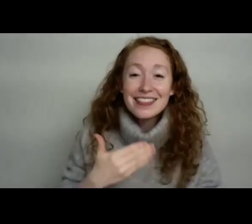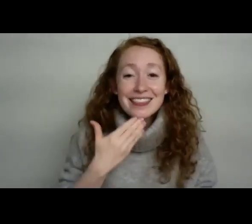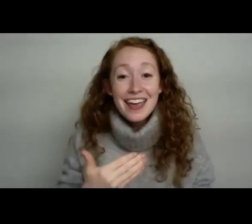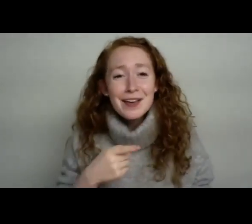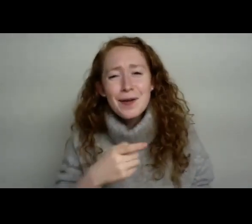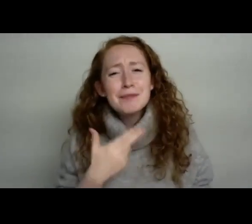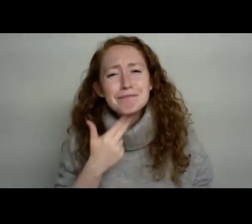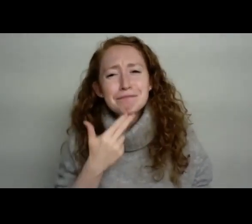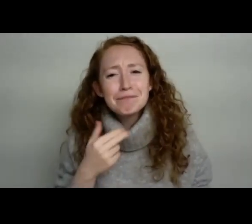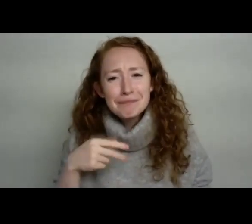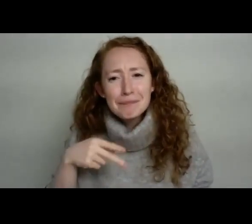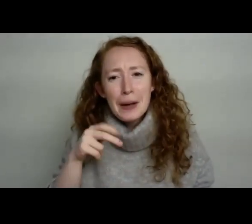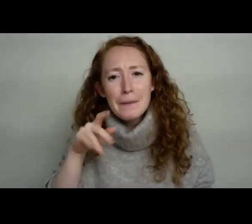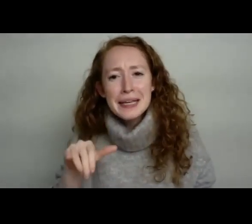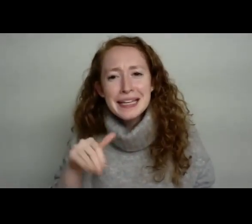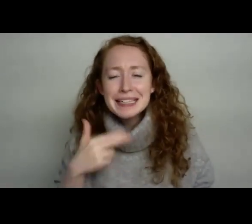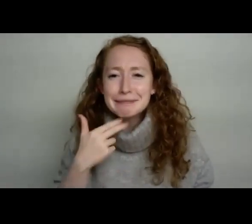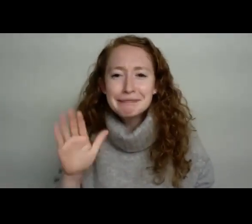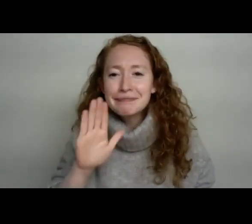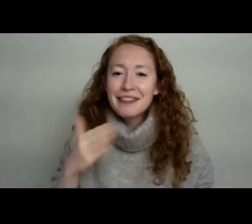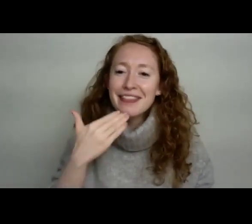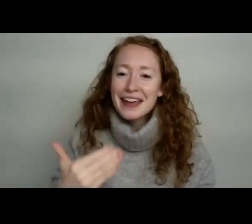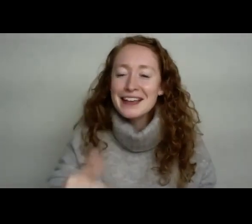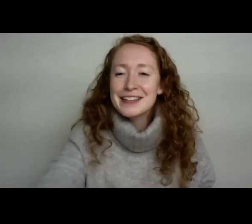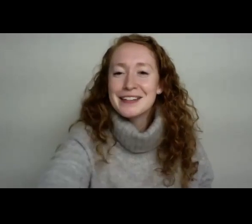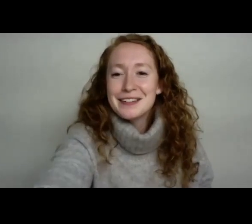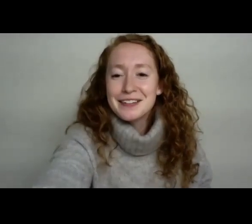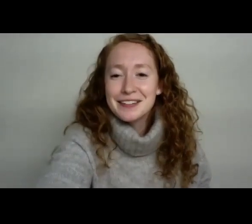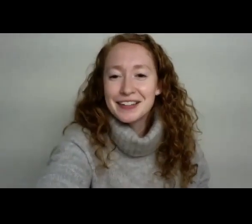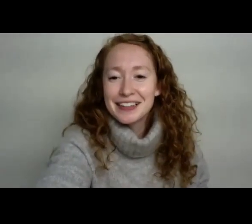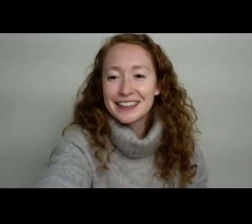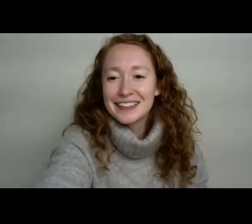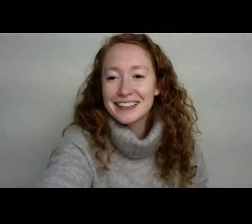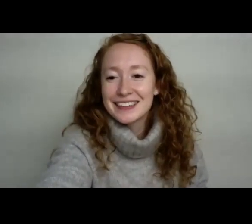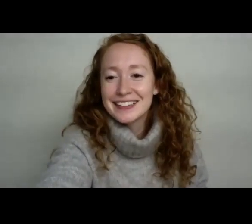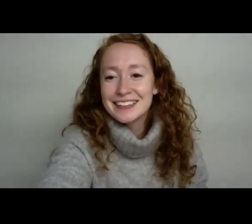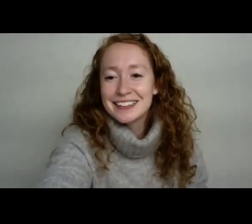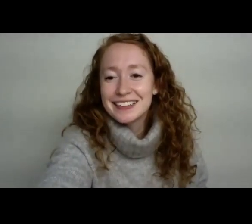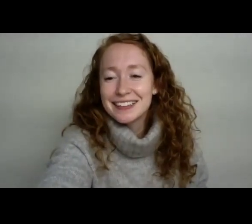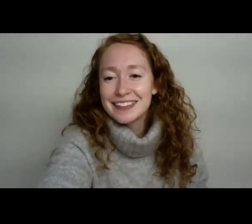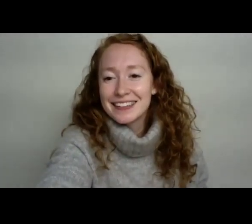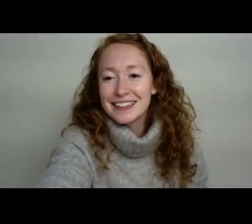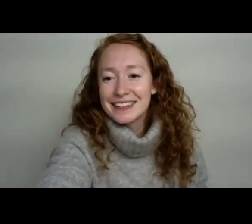puppies. Puppies beautiful. Thank you. Thank you. Good night. Thank you.